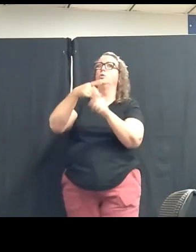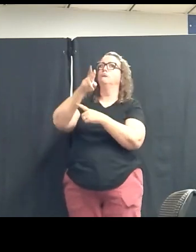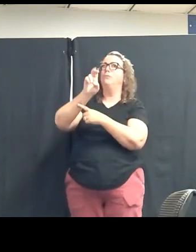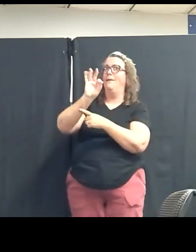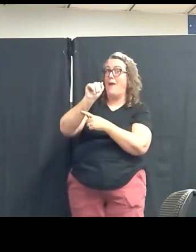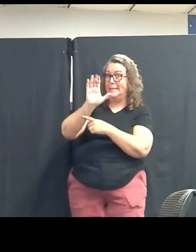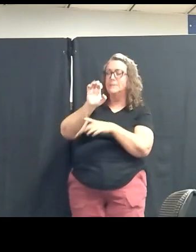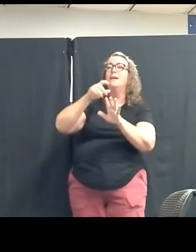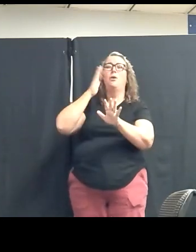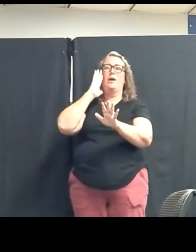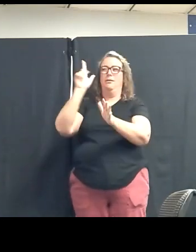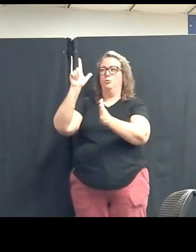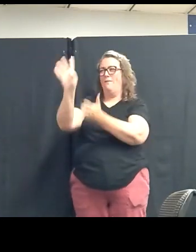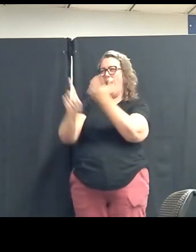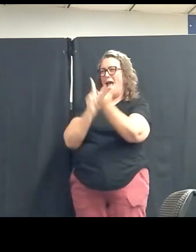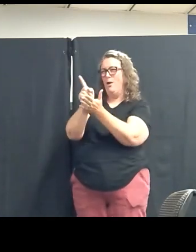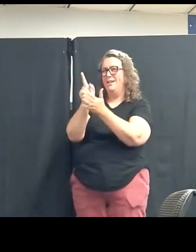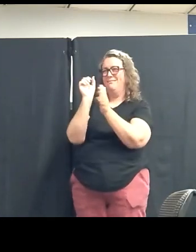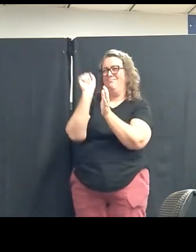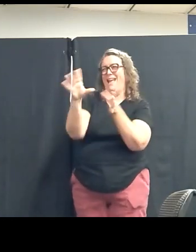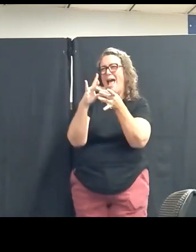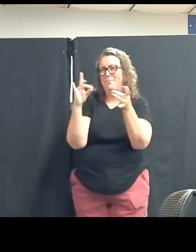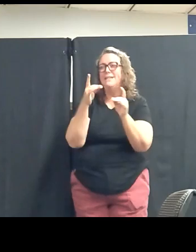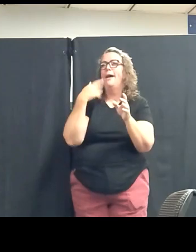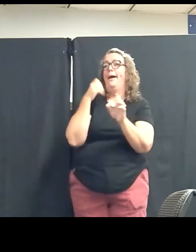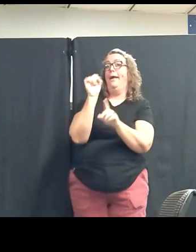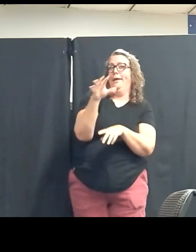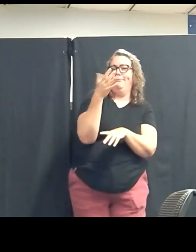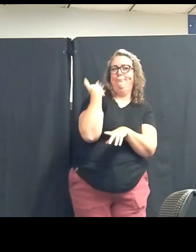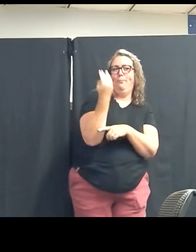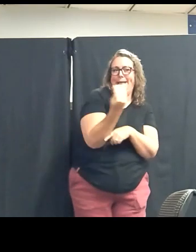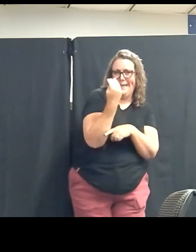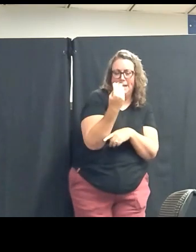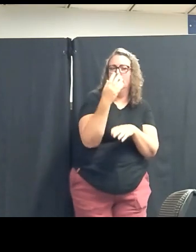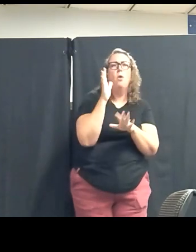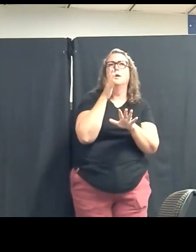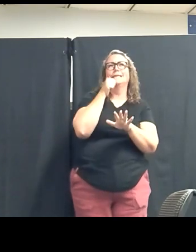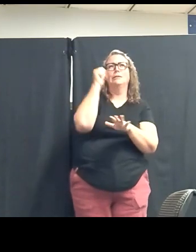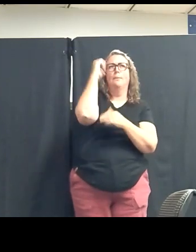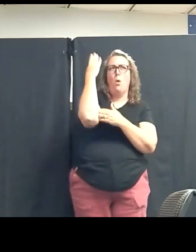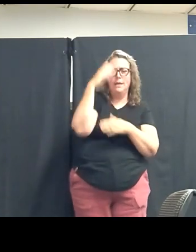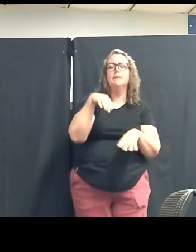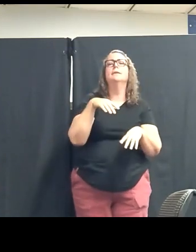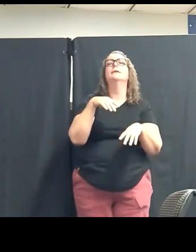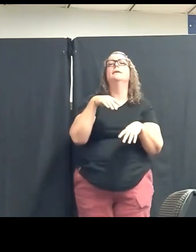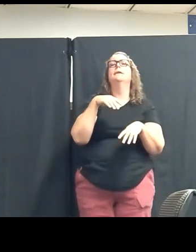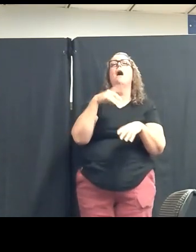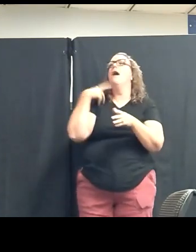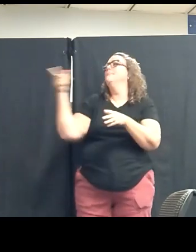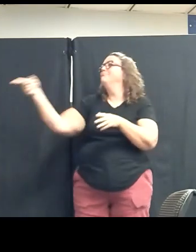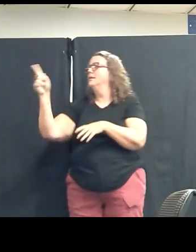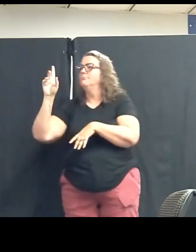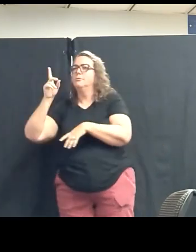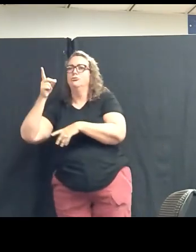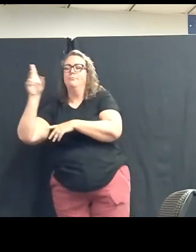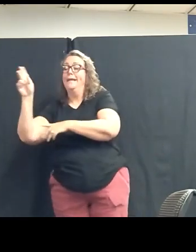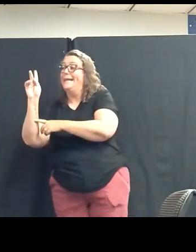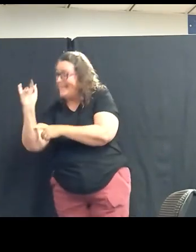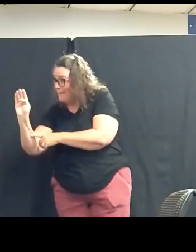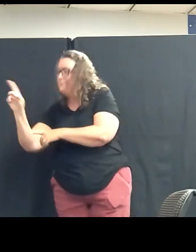concerning. I want to preface this with, I know that you have to submit your public comment 24